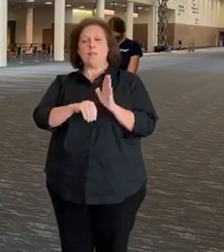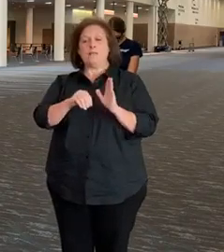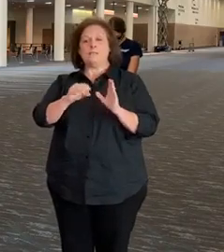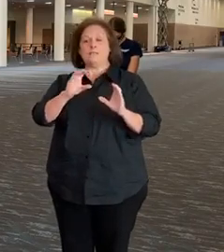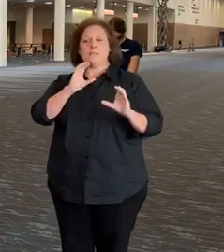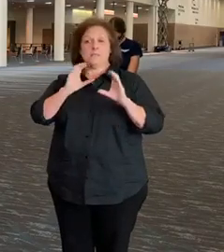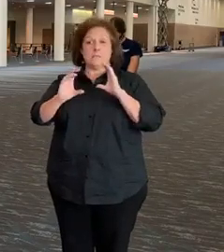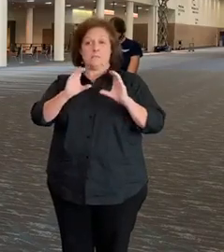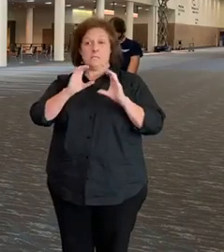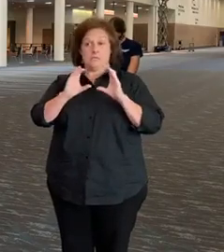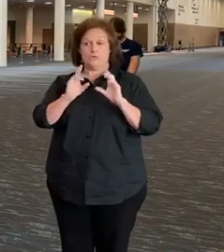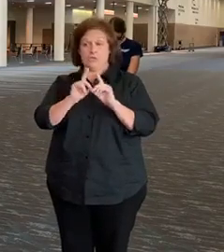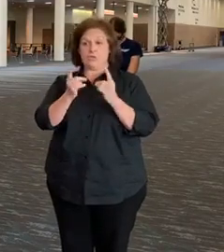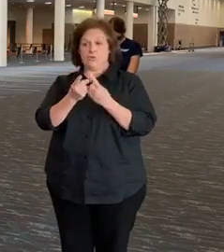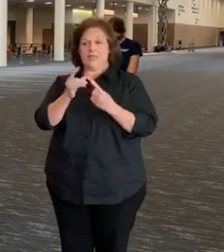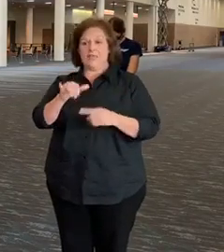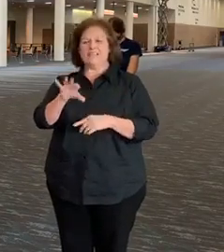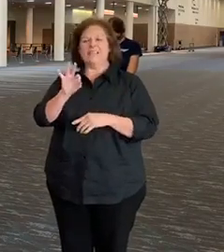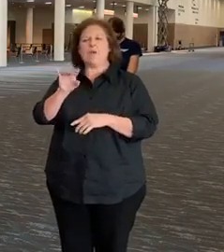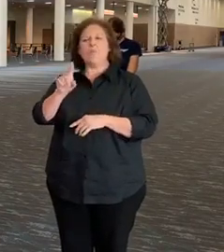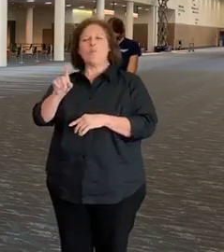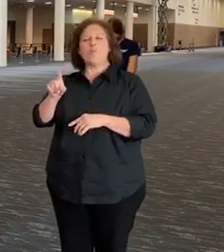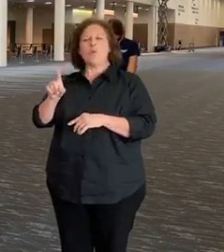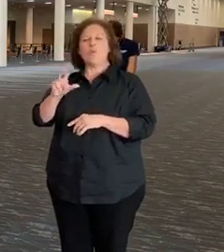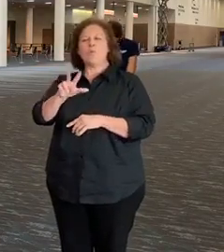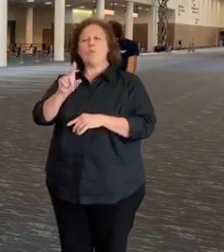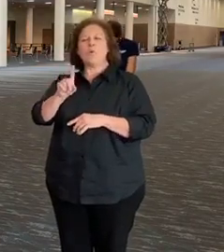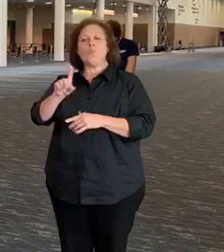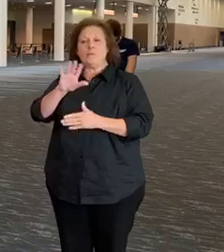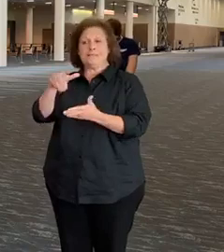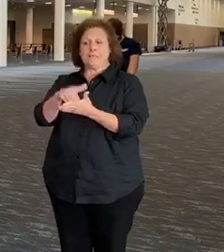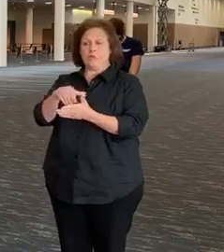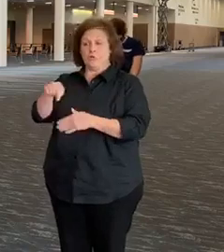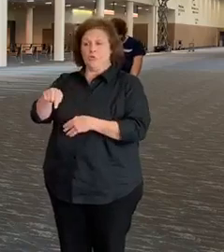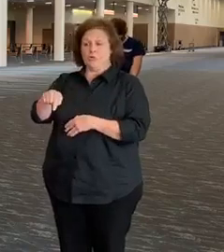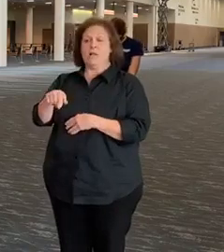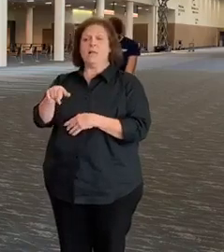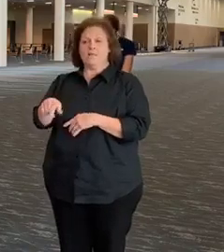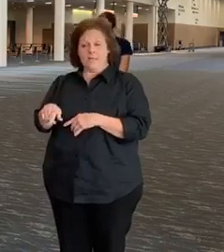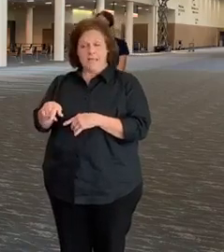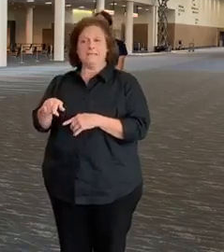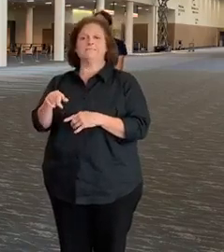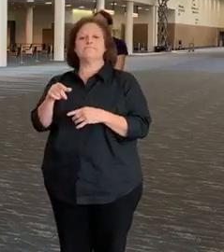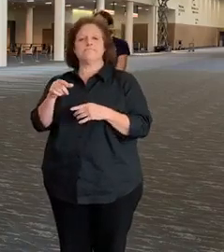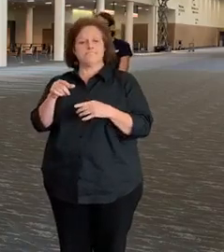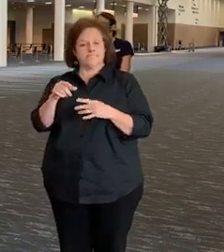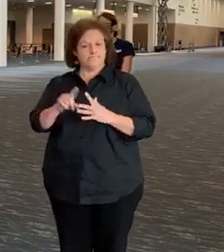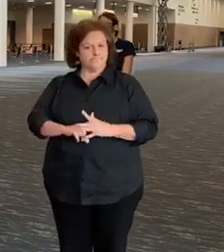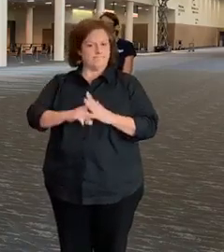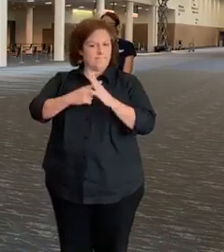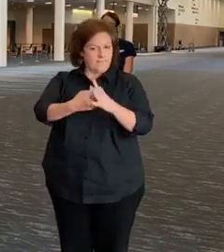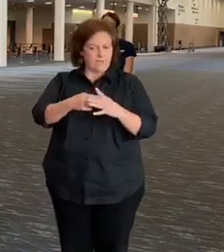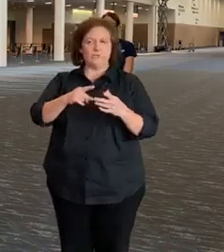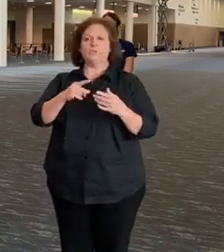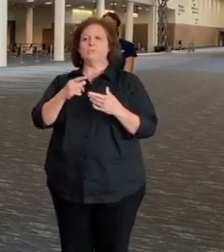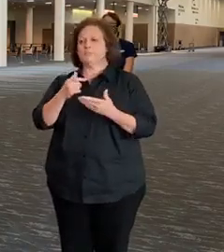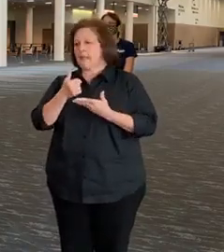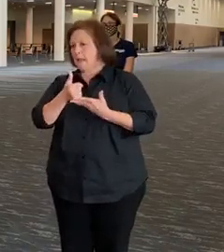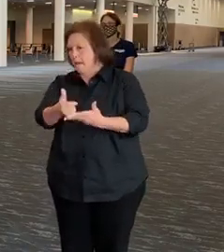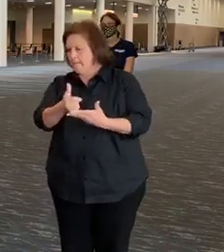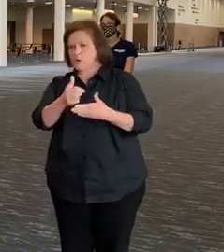Parish Communications District, that's our 911, our 311 center, has been again activated to help